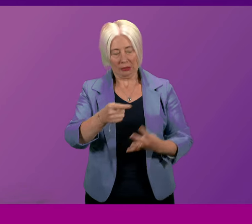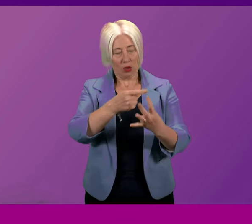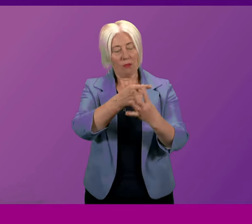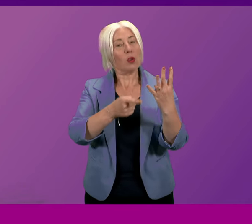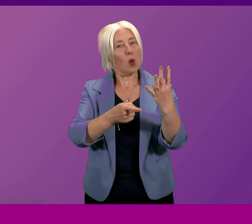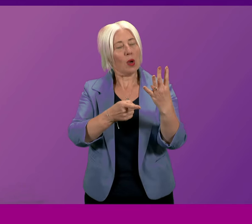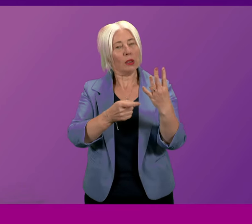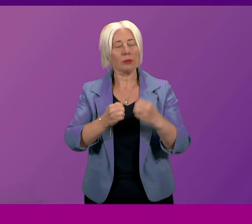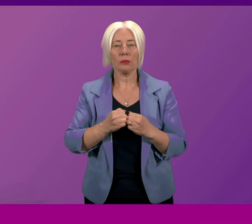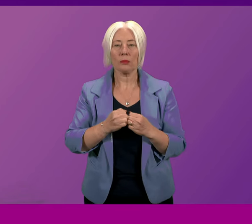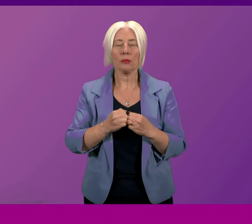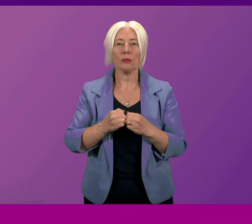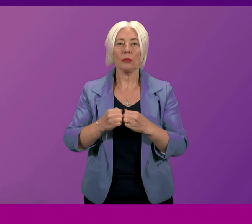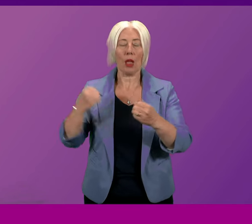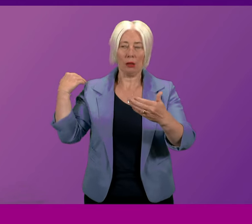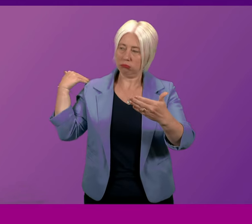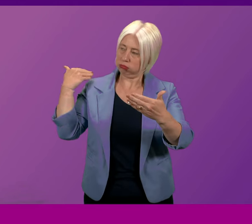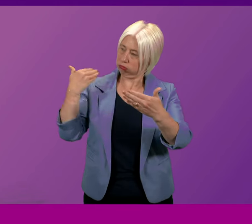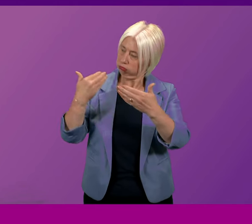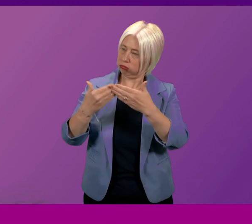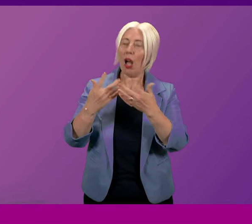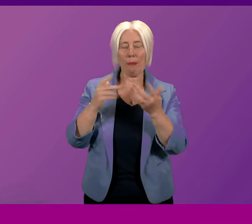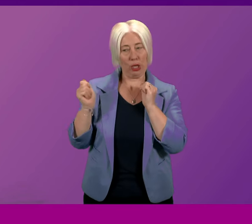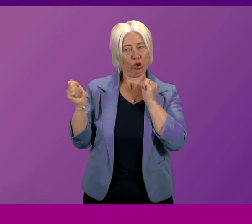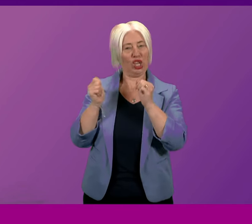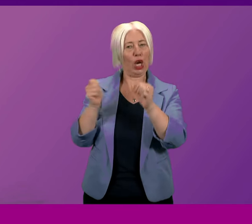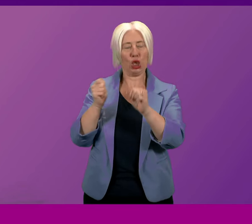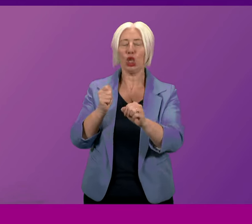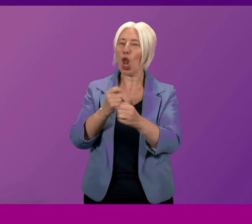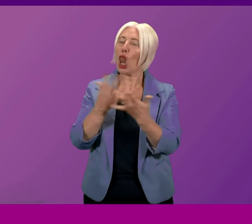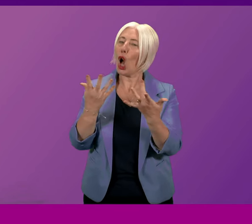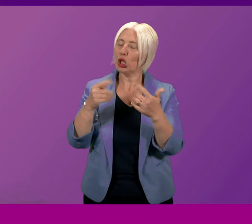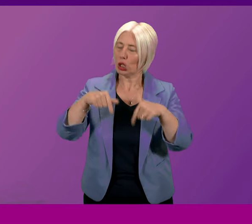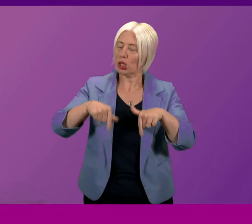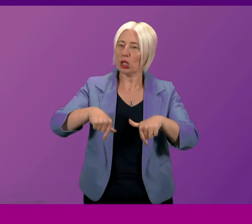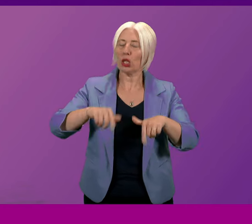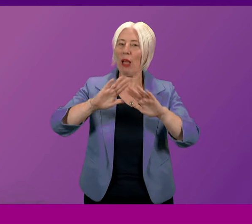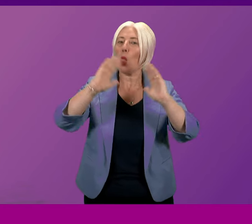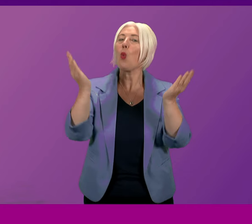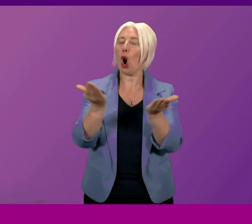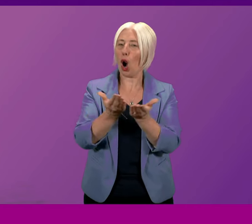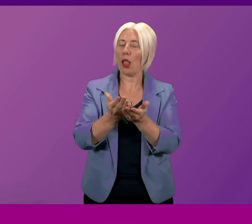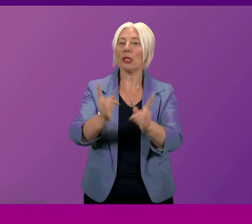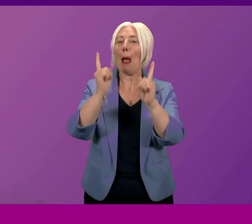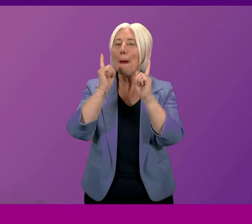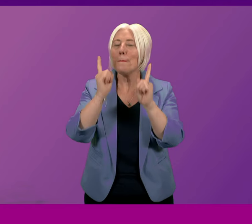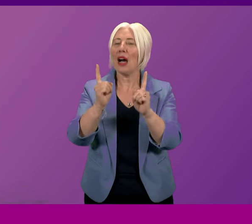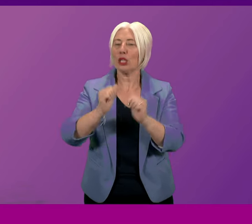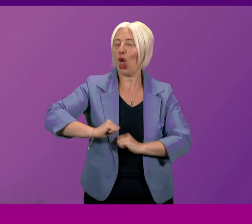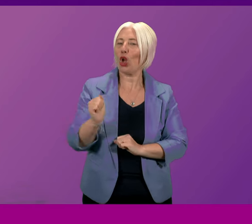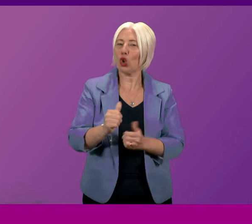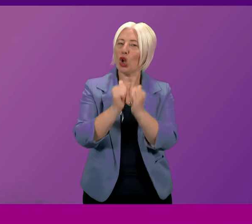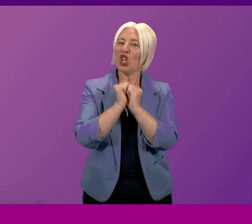In those intervening years, much has changed in our world, but those most Scottish of values have